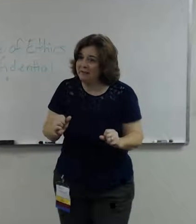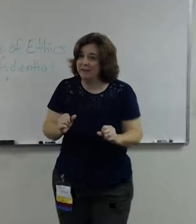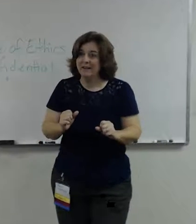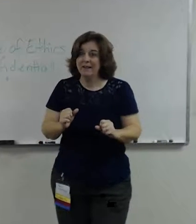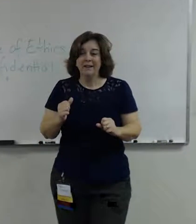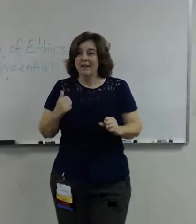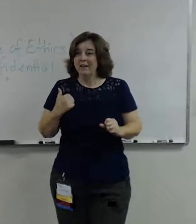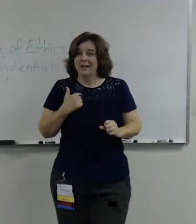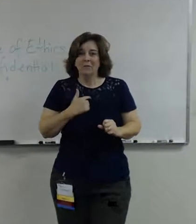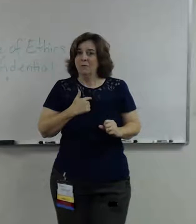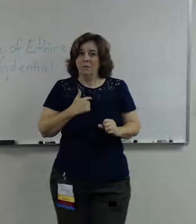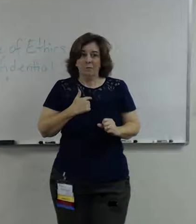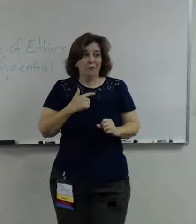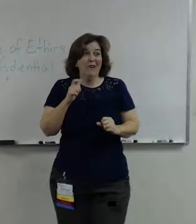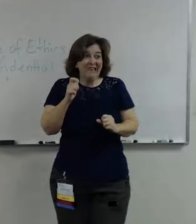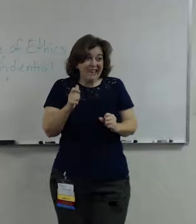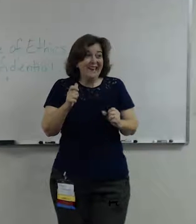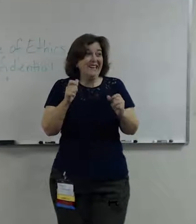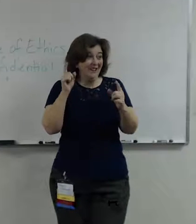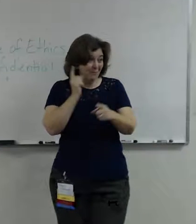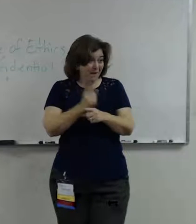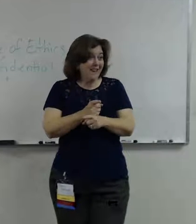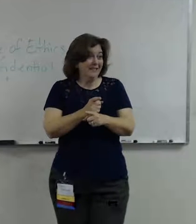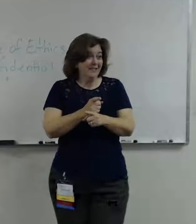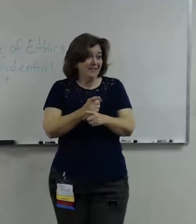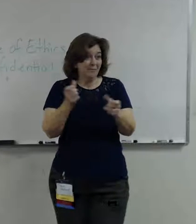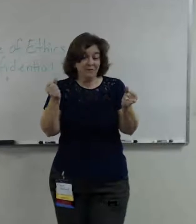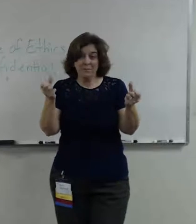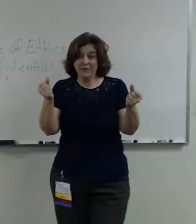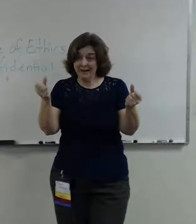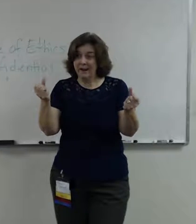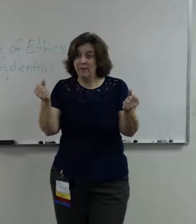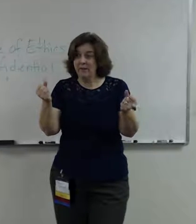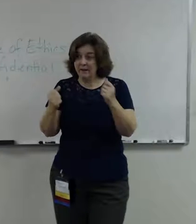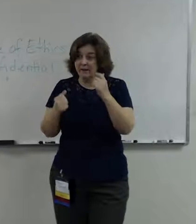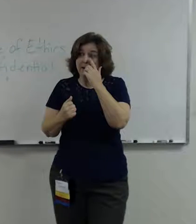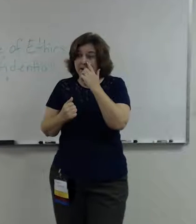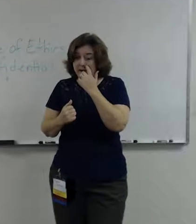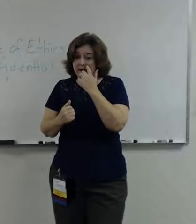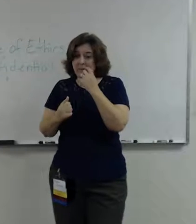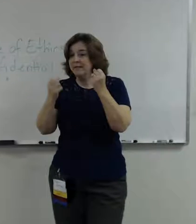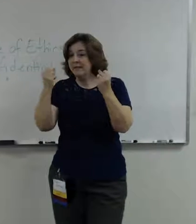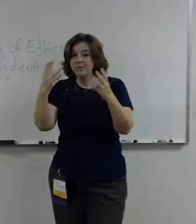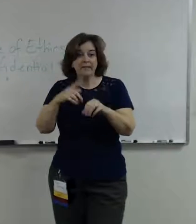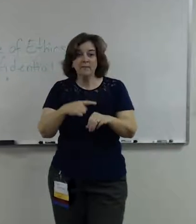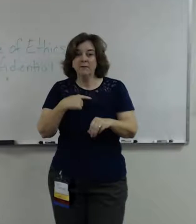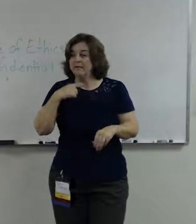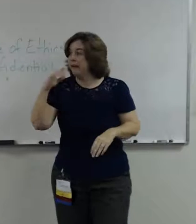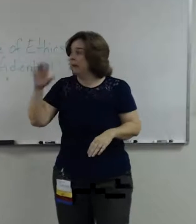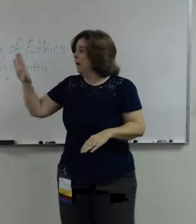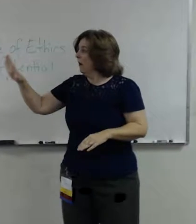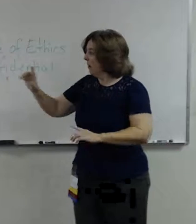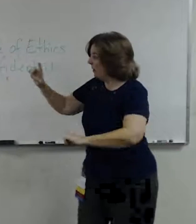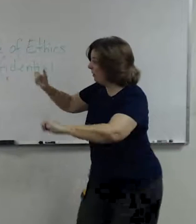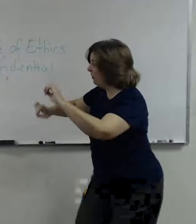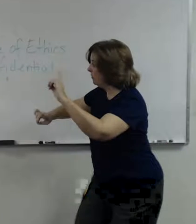salvation. We got to get it right when we're putting it out there. And so many times we say, oh, you